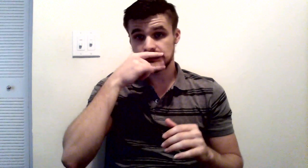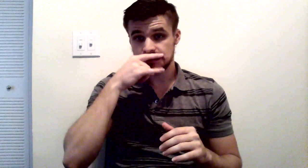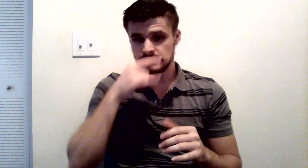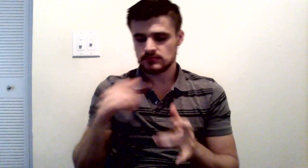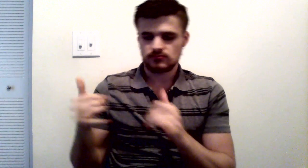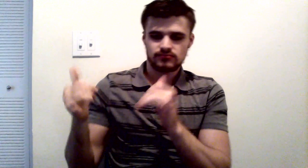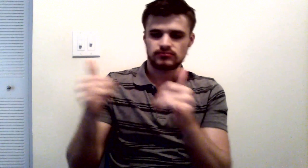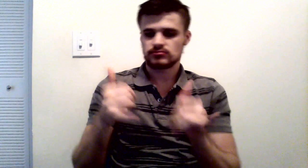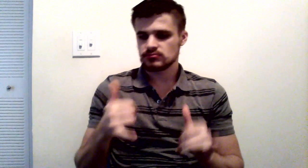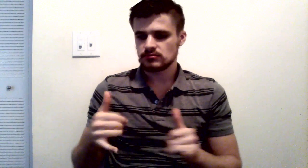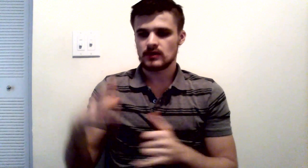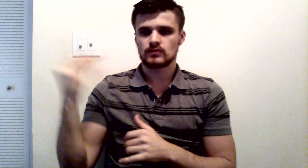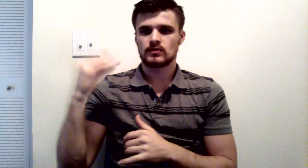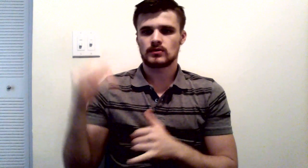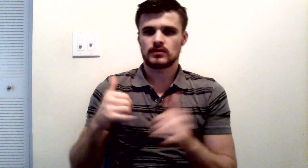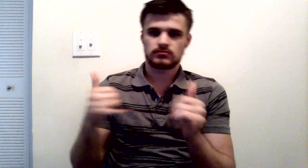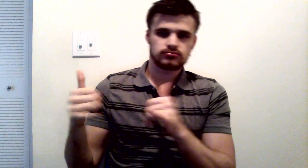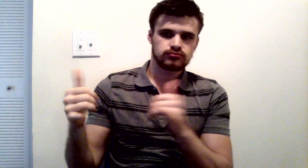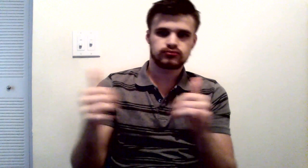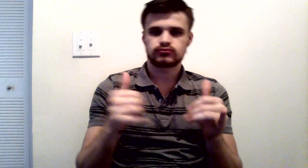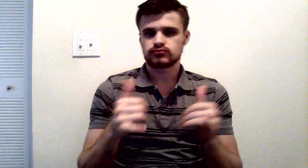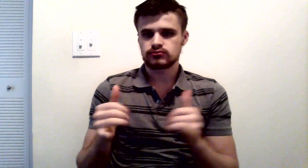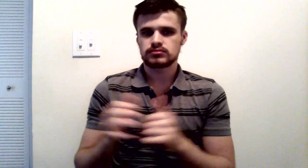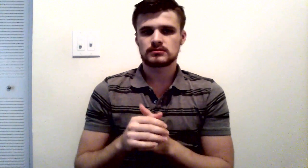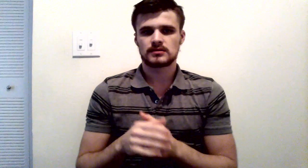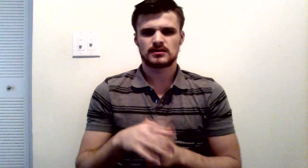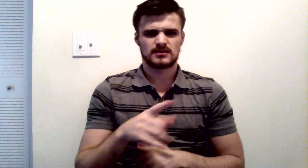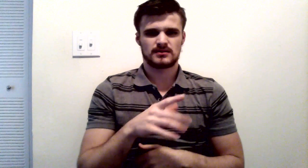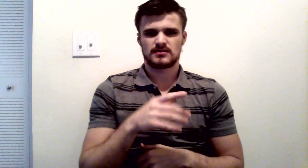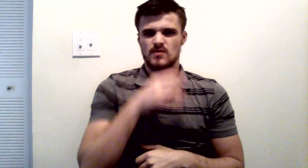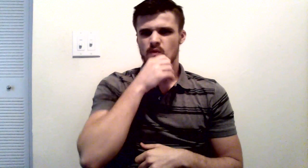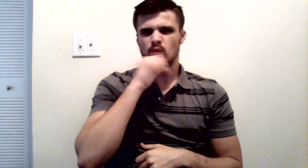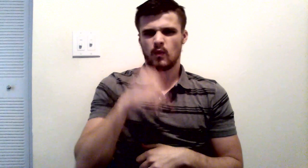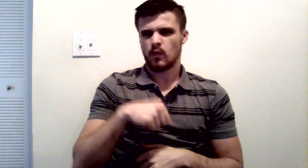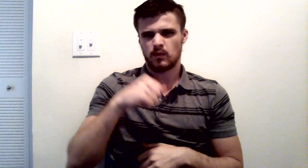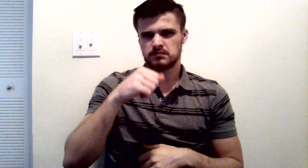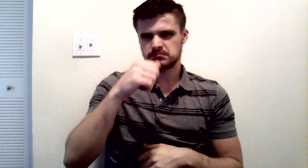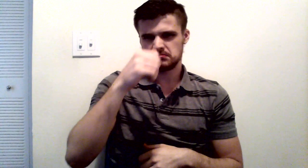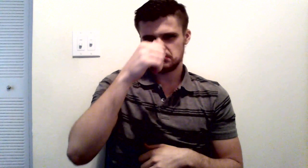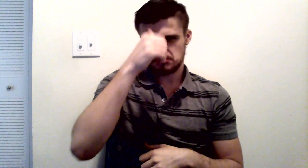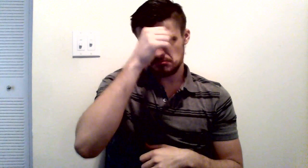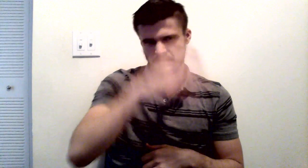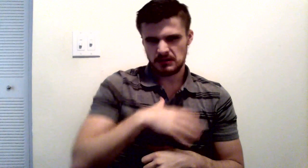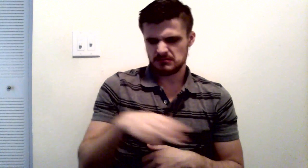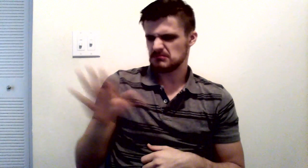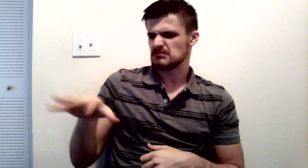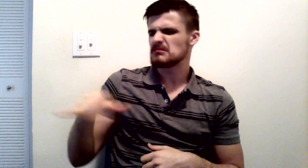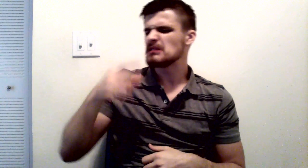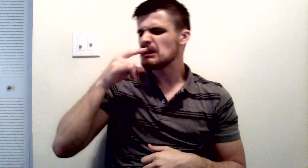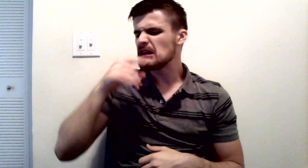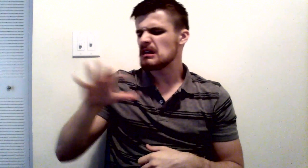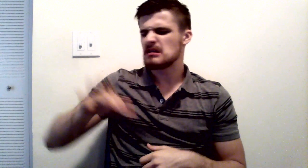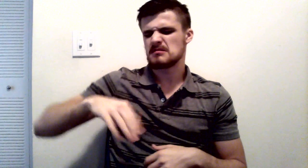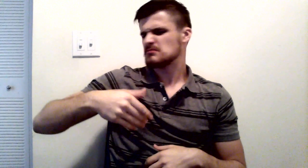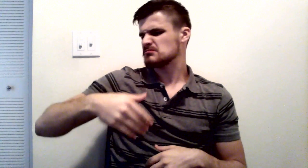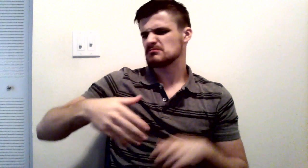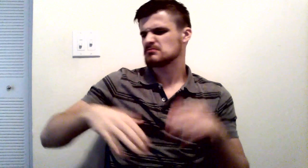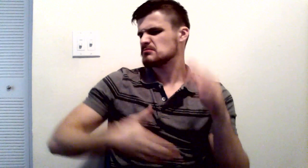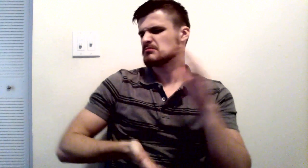an old, uh, crad apple nasty grandpa comes out and says, You kids! You kids! Get out of the street! You're making